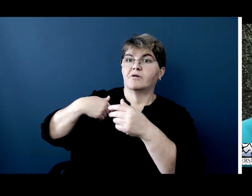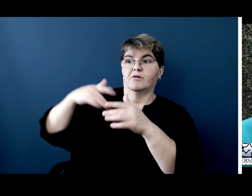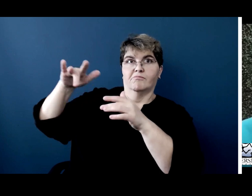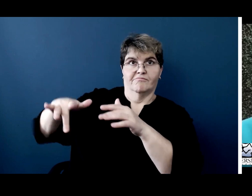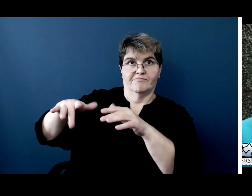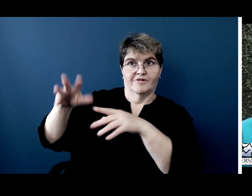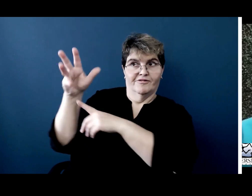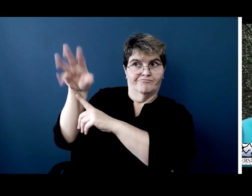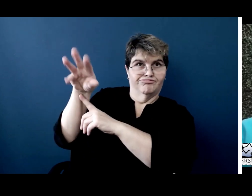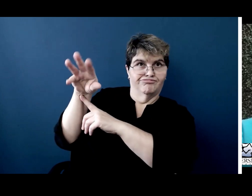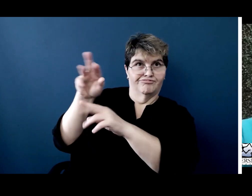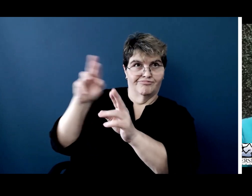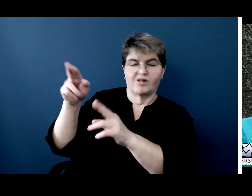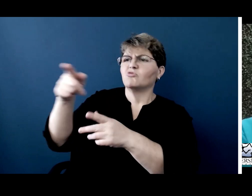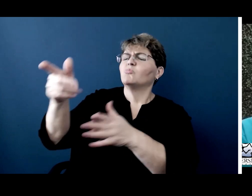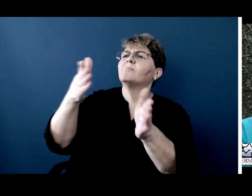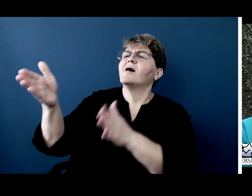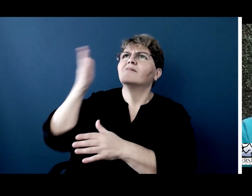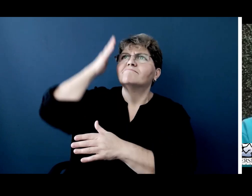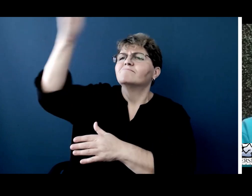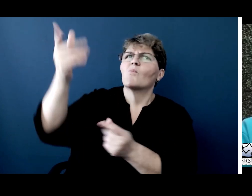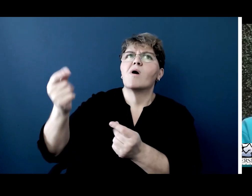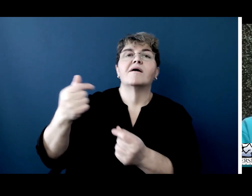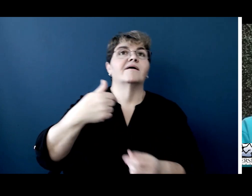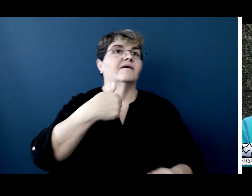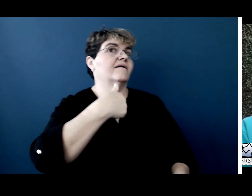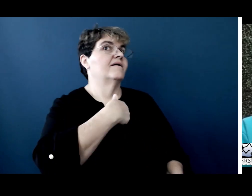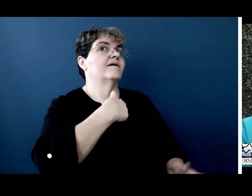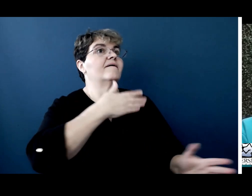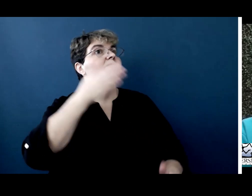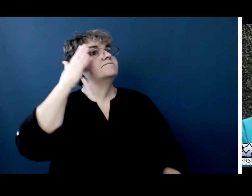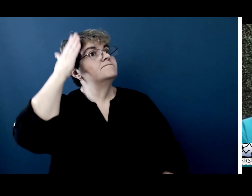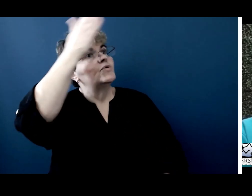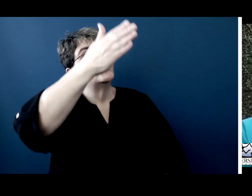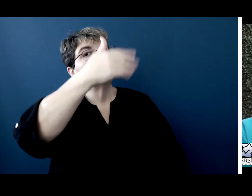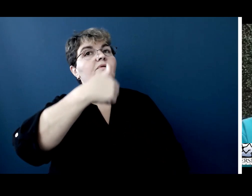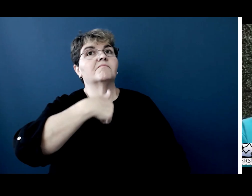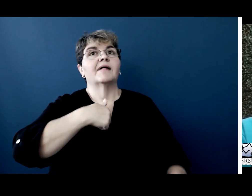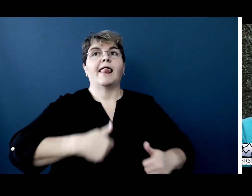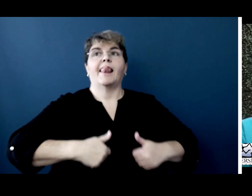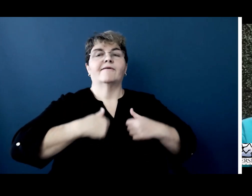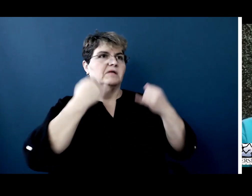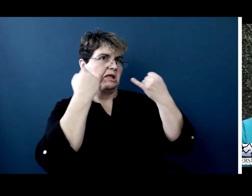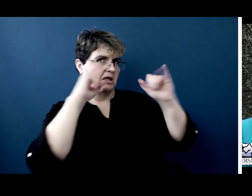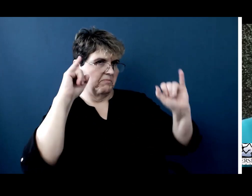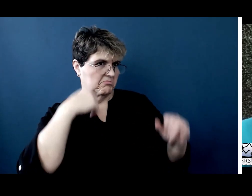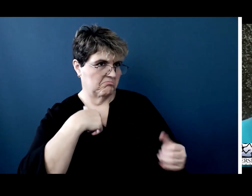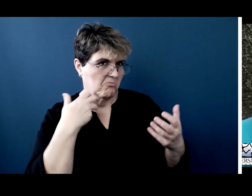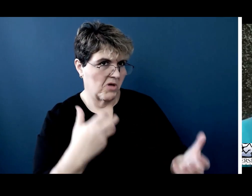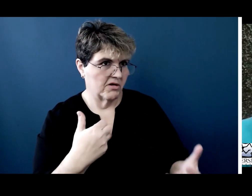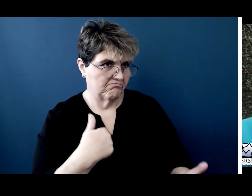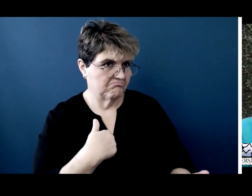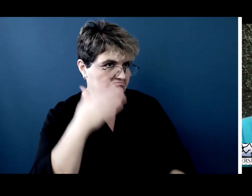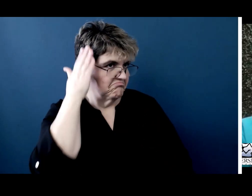for the future. Because I know that before we started to record, we were saying like, you know, Vinny, I wonder what some of your future plans are. For my plans